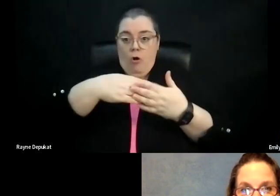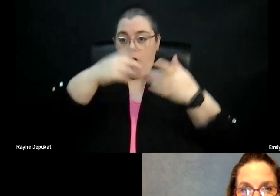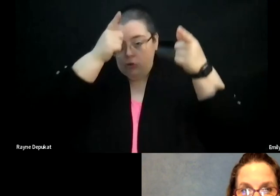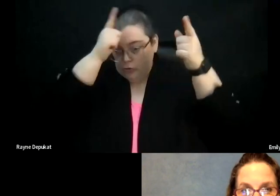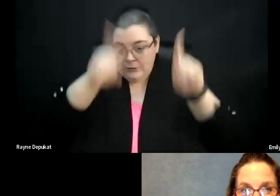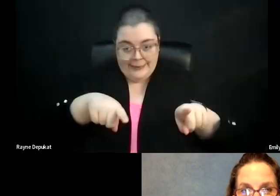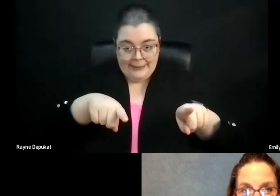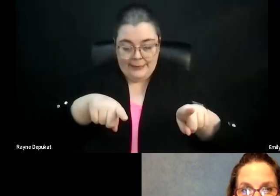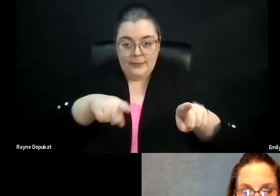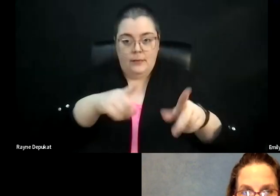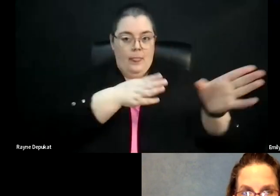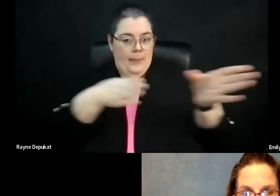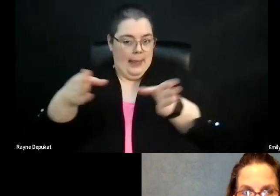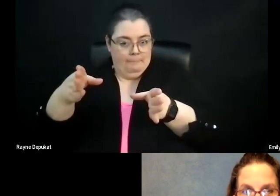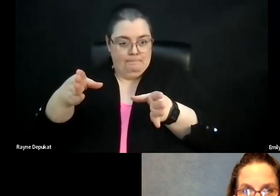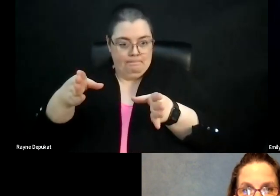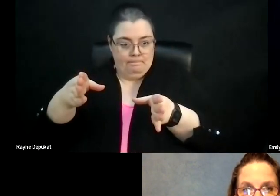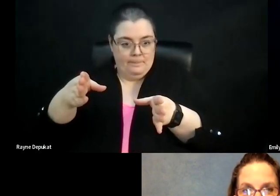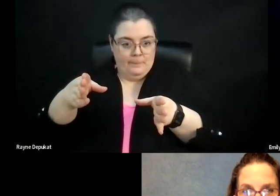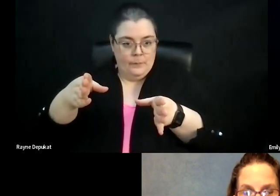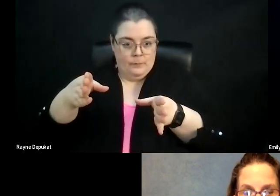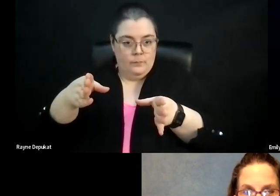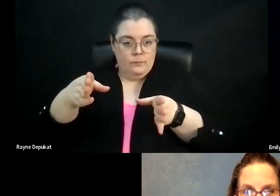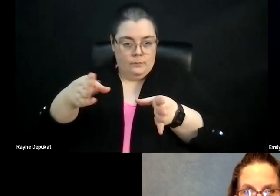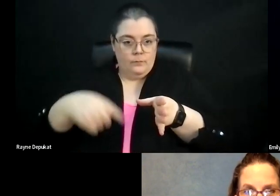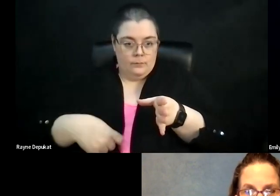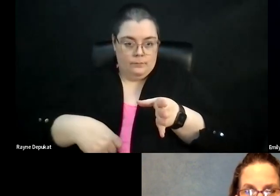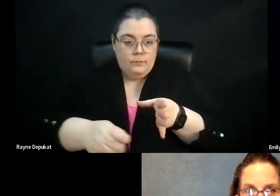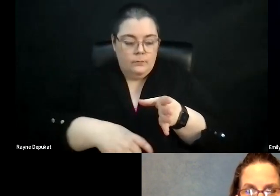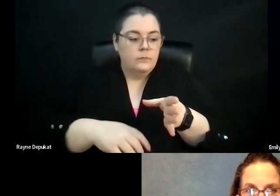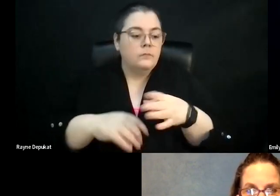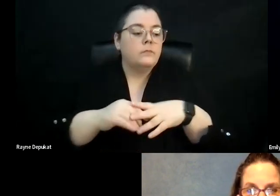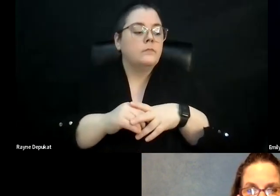So it seems the committee is all in agreement in regards to our plan.